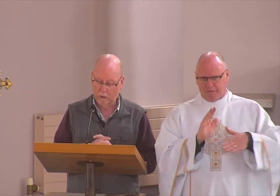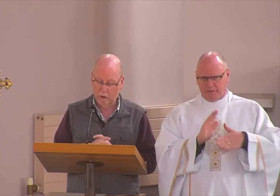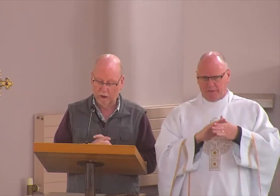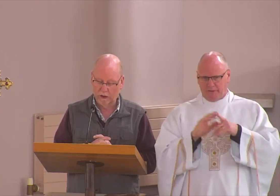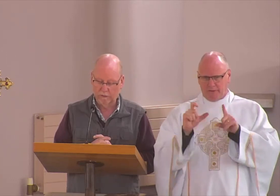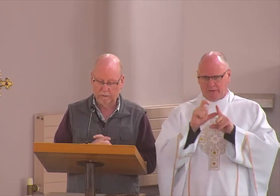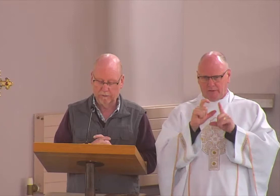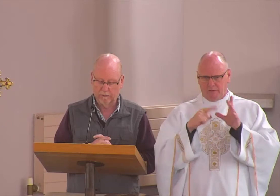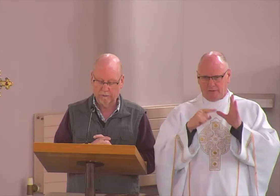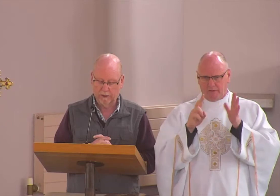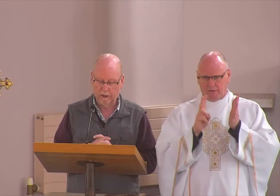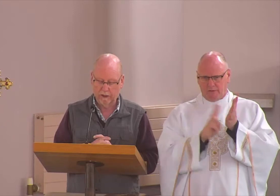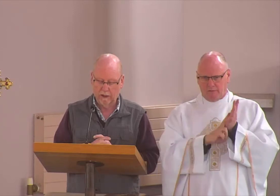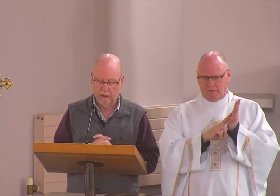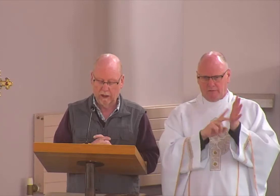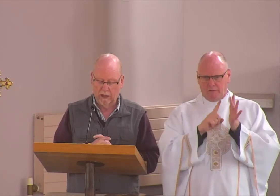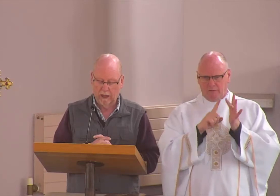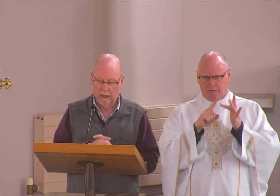these words: